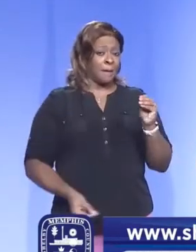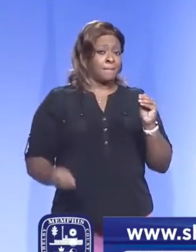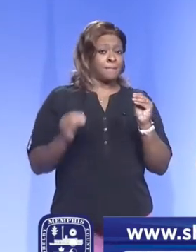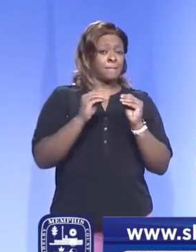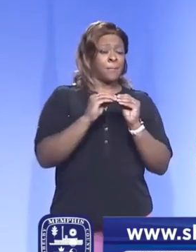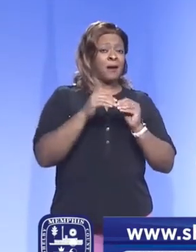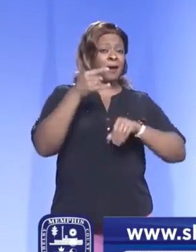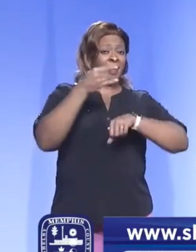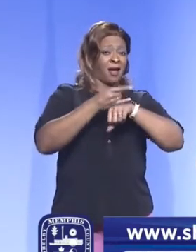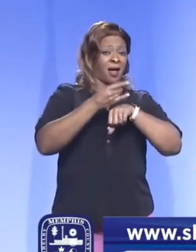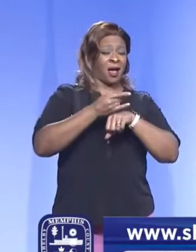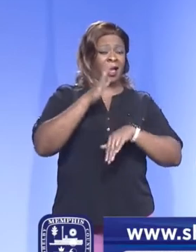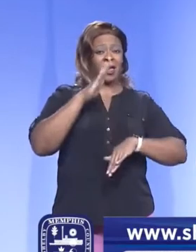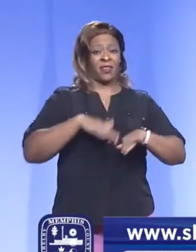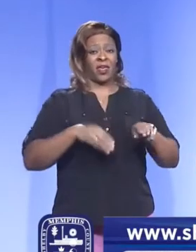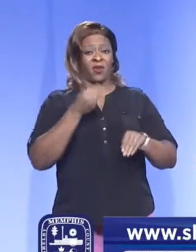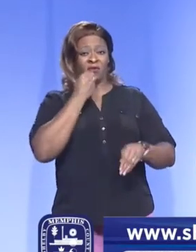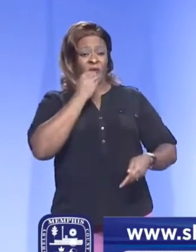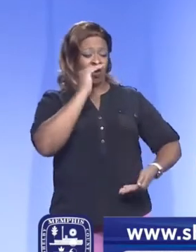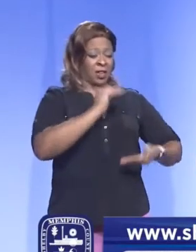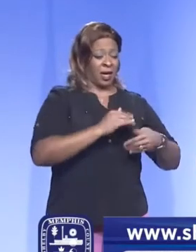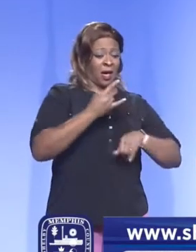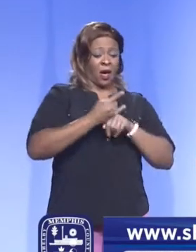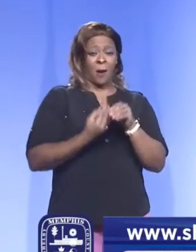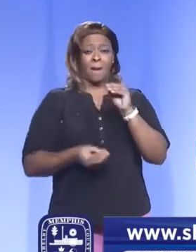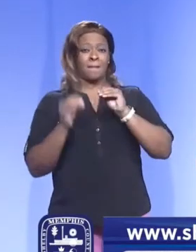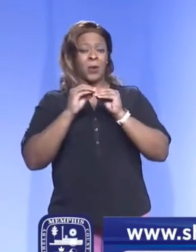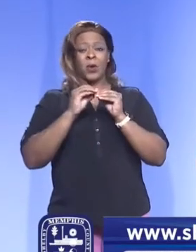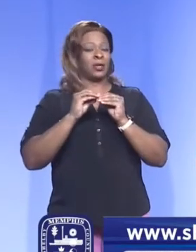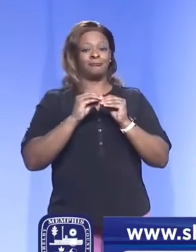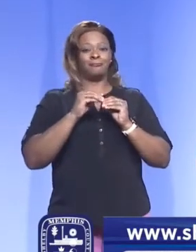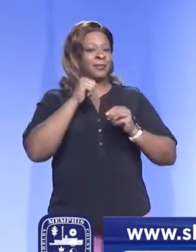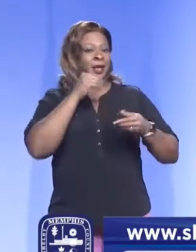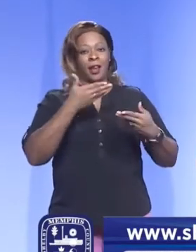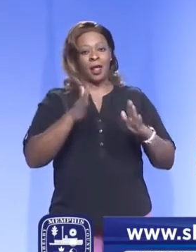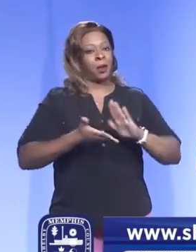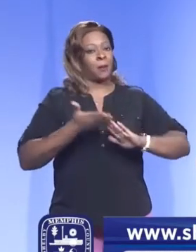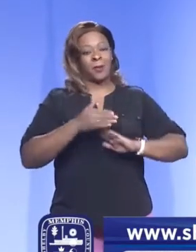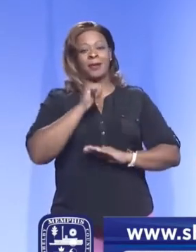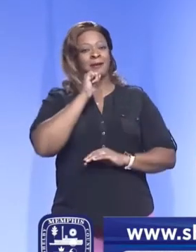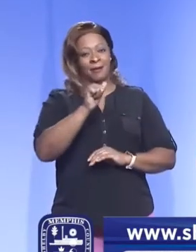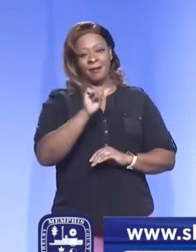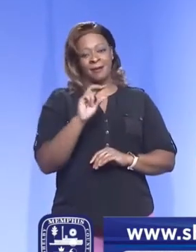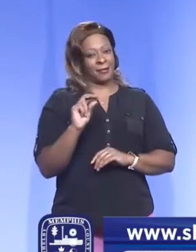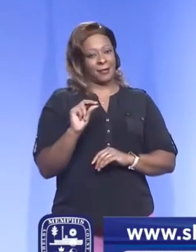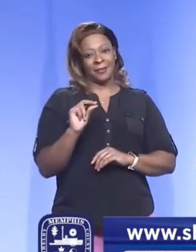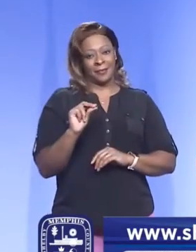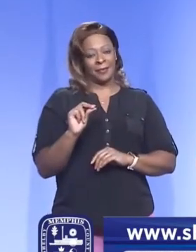alcohol than food, you're not allowed to operate and be open.